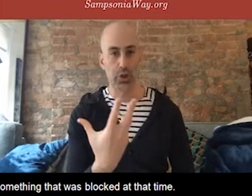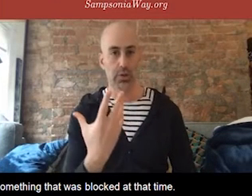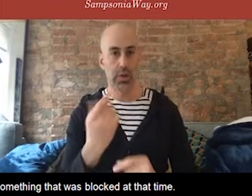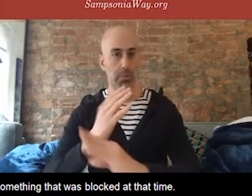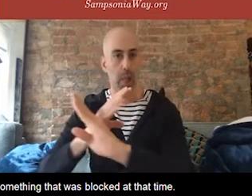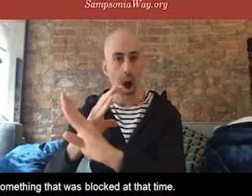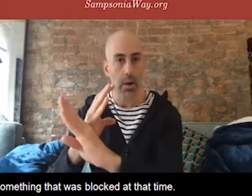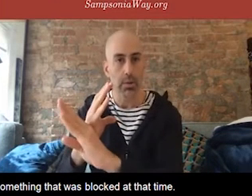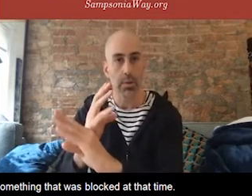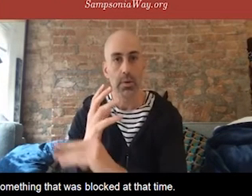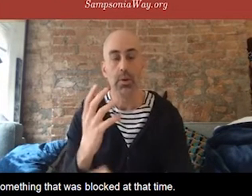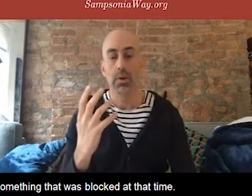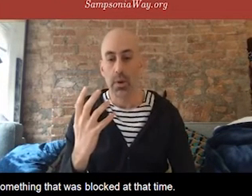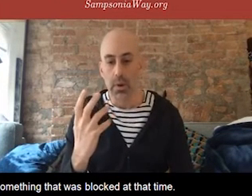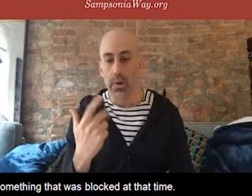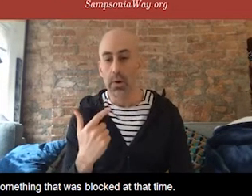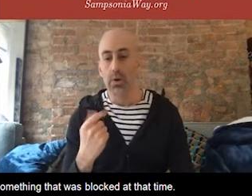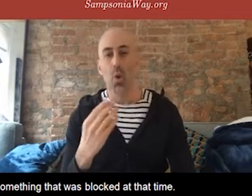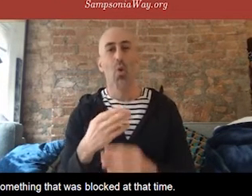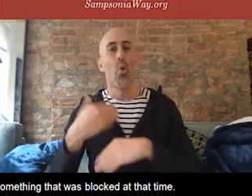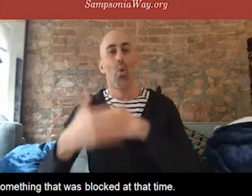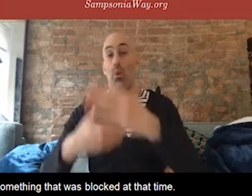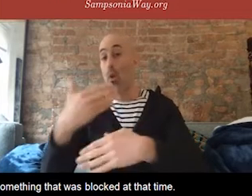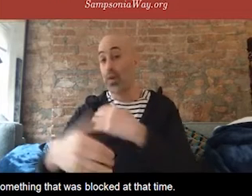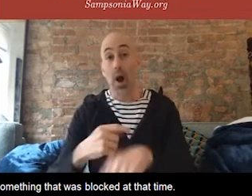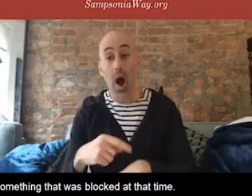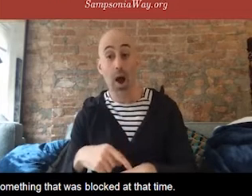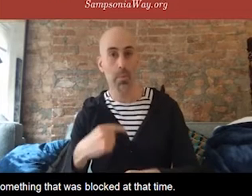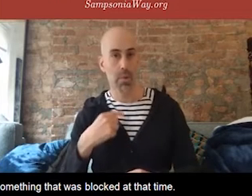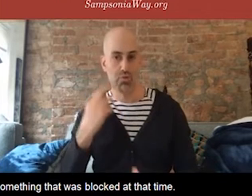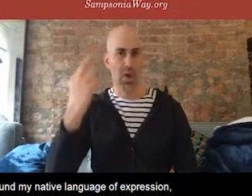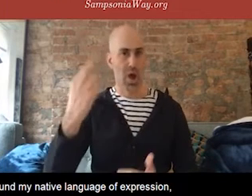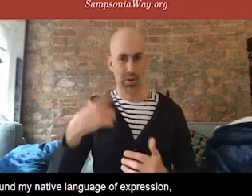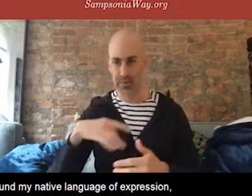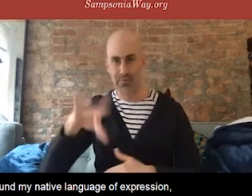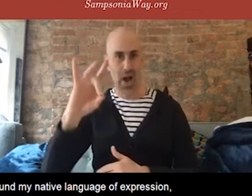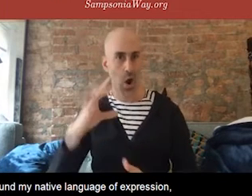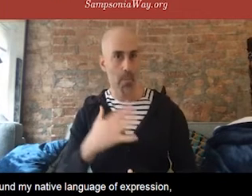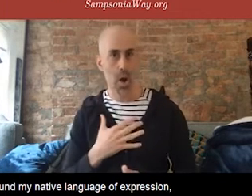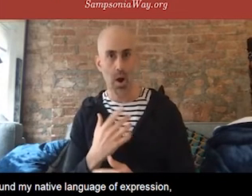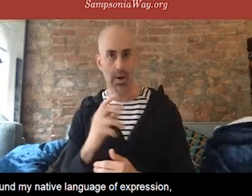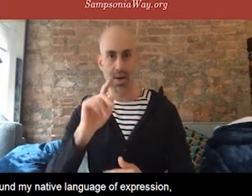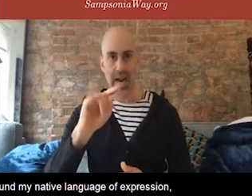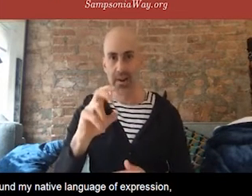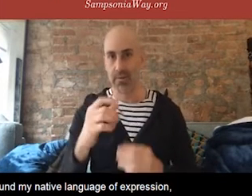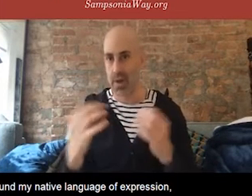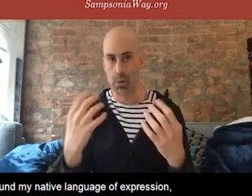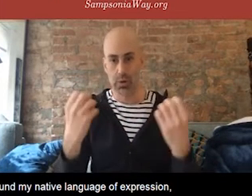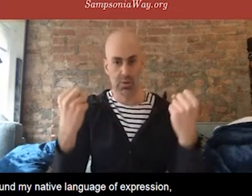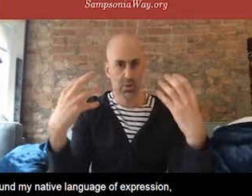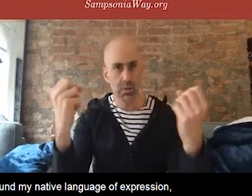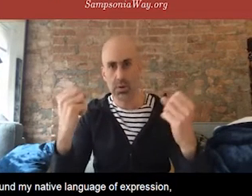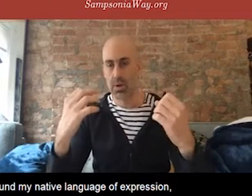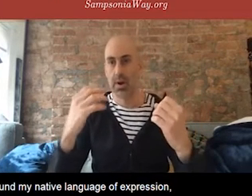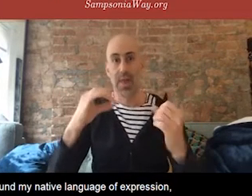finding my own freedom of expression was something that was blocked at that time. So then over time, I realized as I